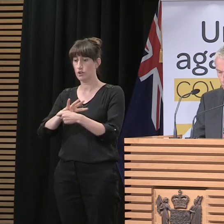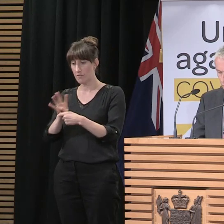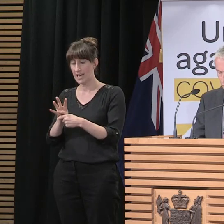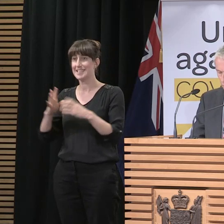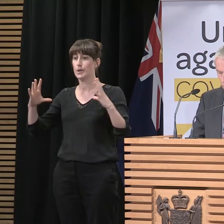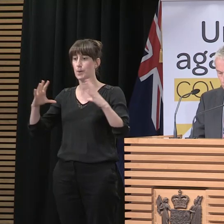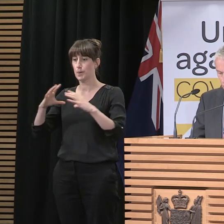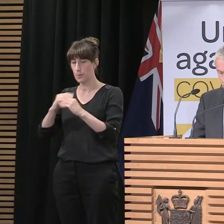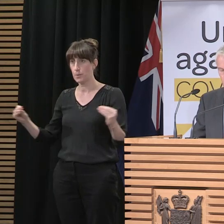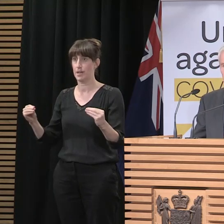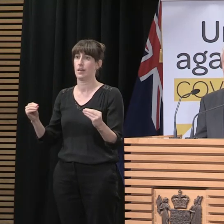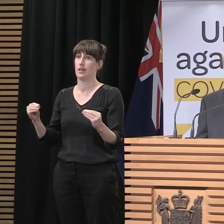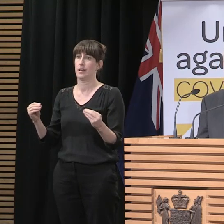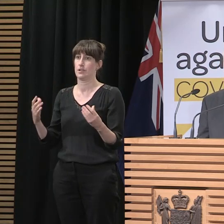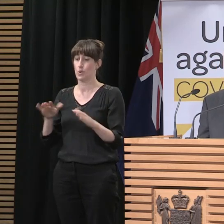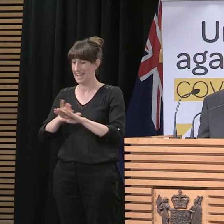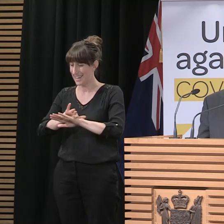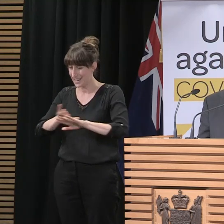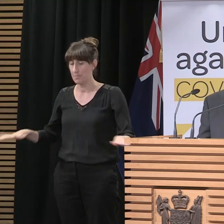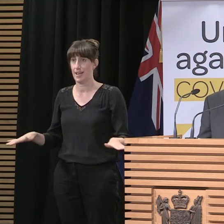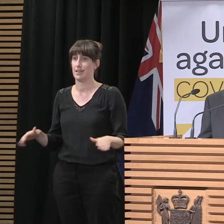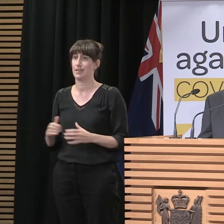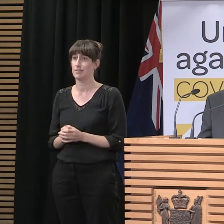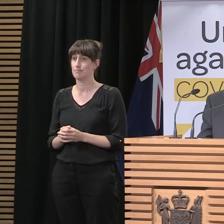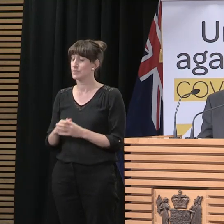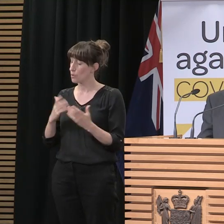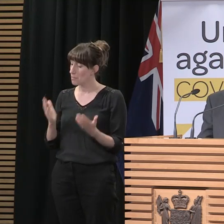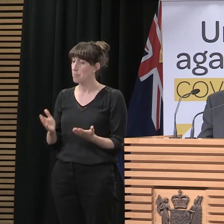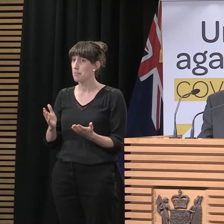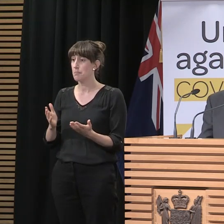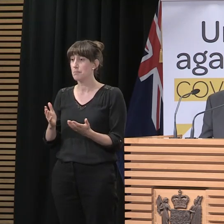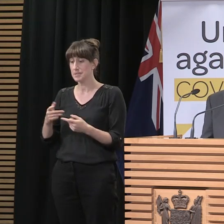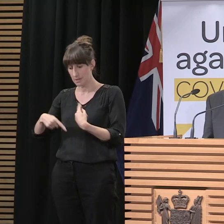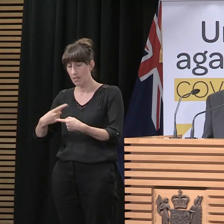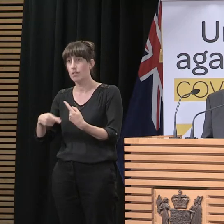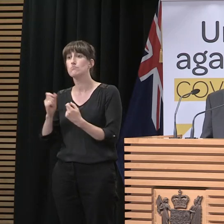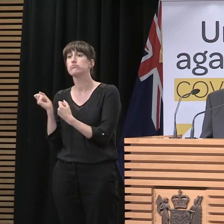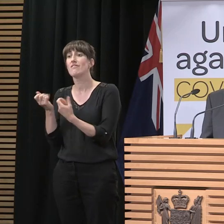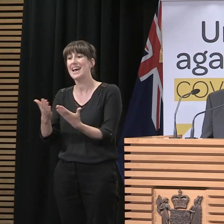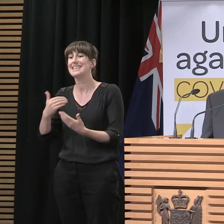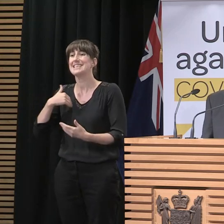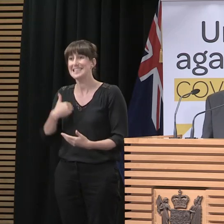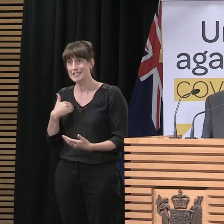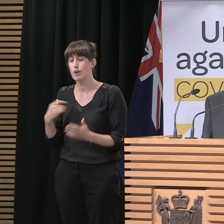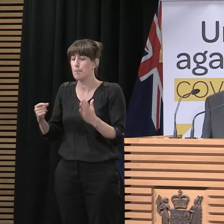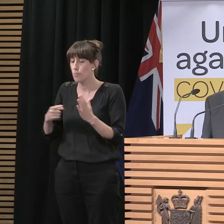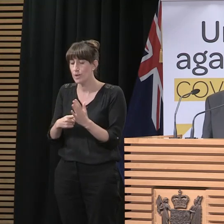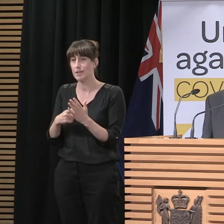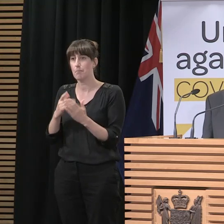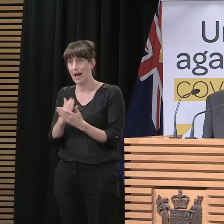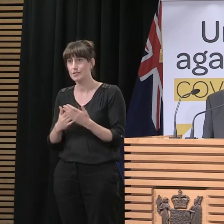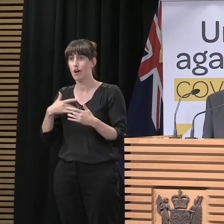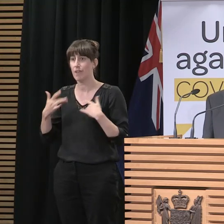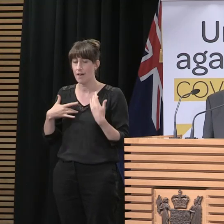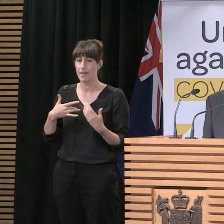COVID-19. The purpose is to ensure that we provide for the necessities of life, for health, for safety, for welfare and